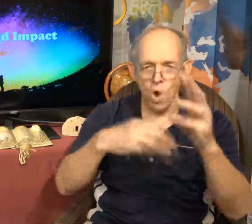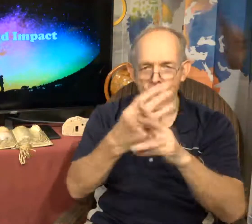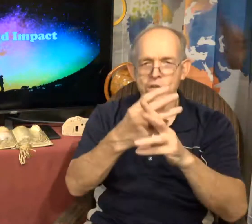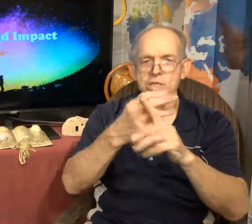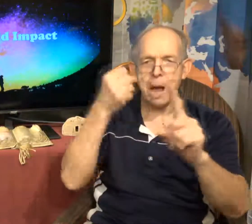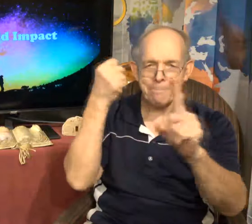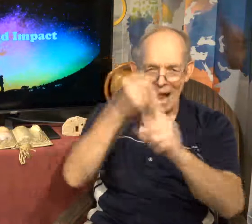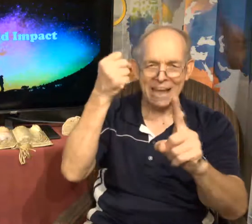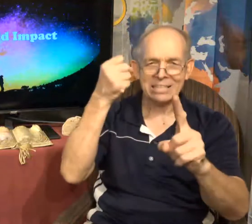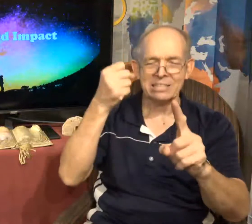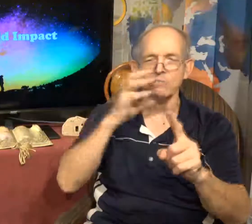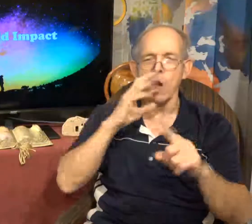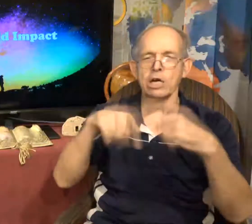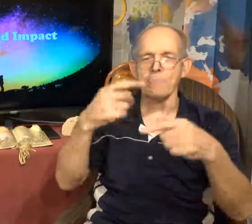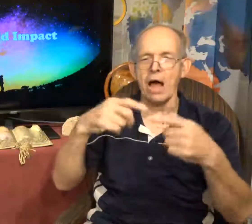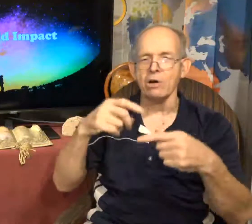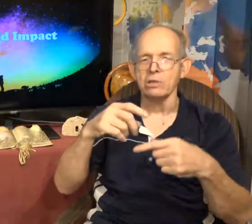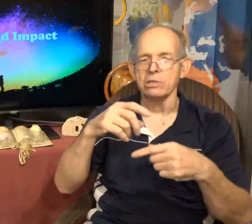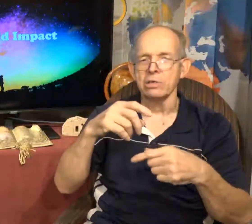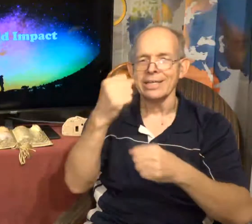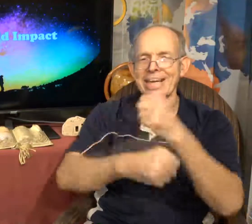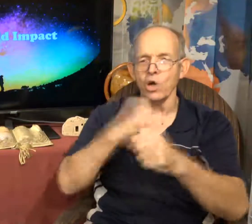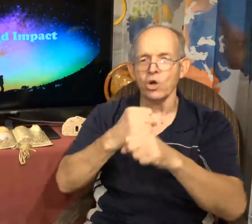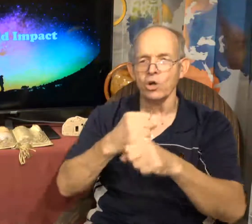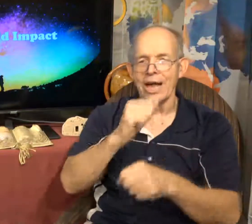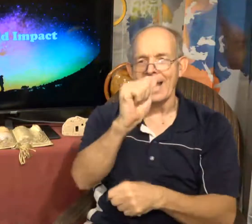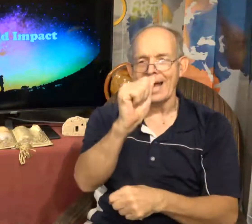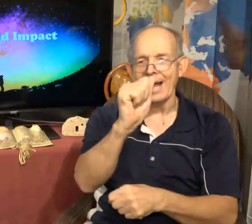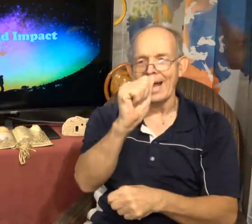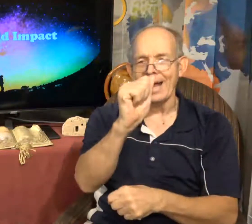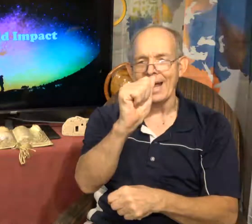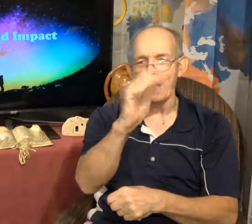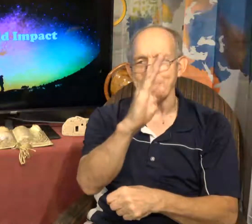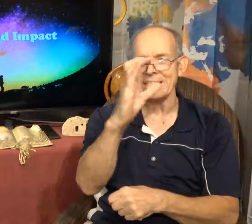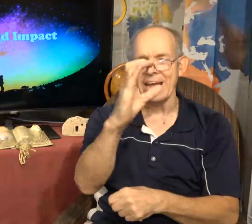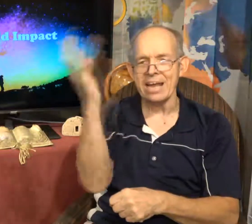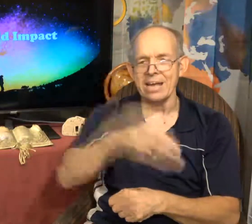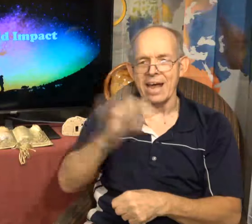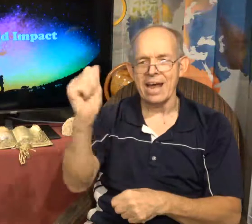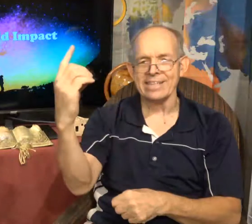World apart. Talk about year. B.C. A.D.